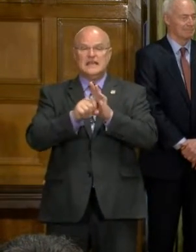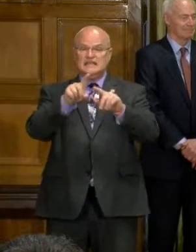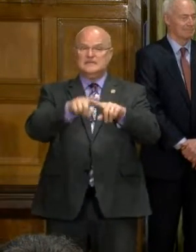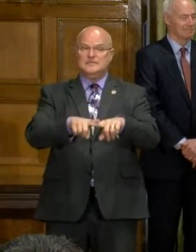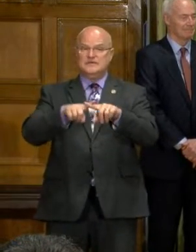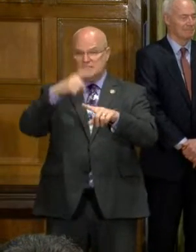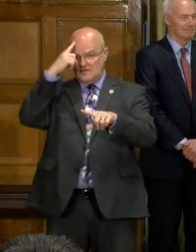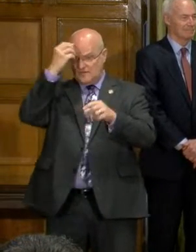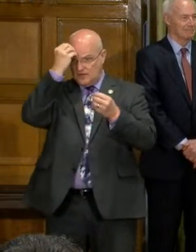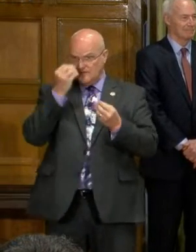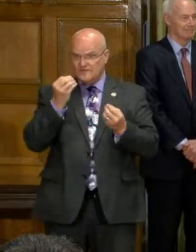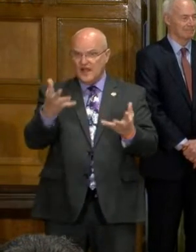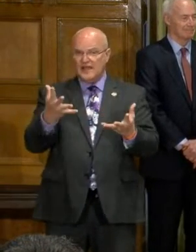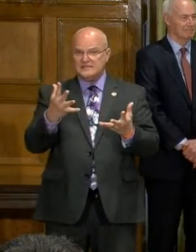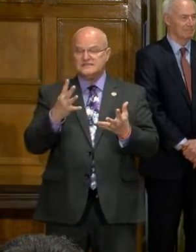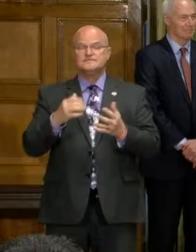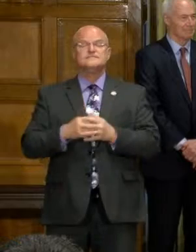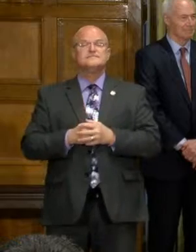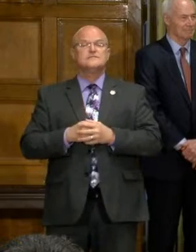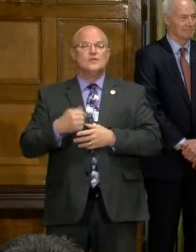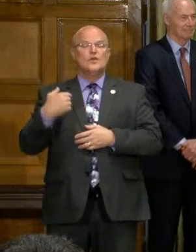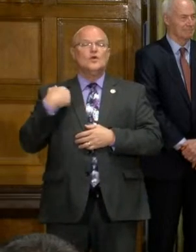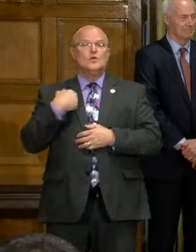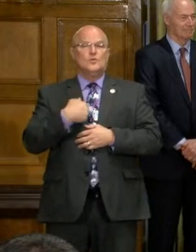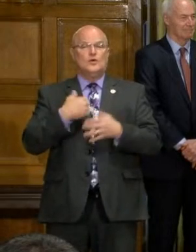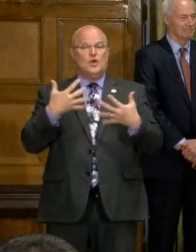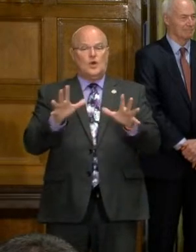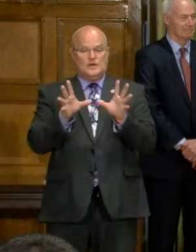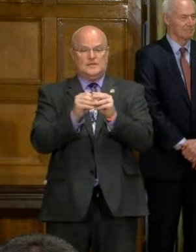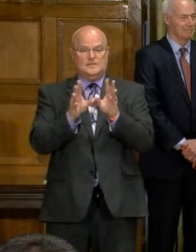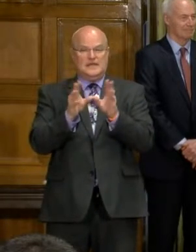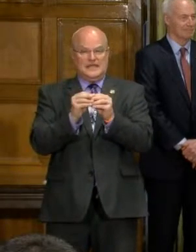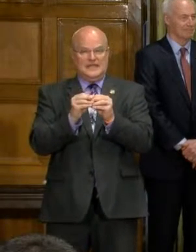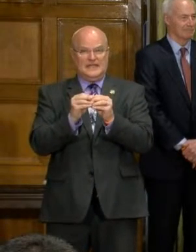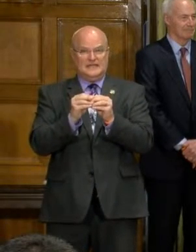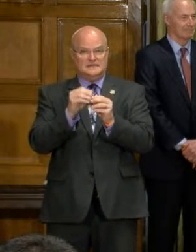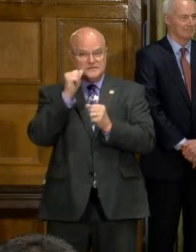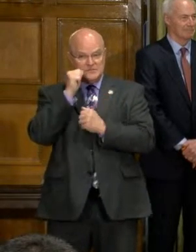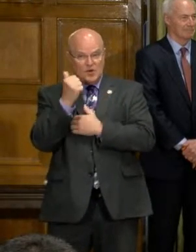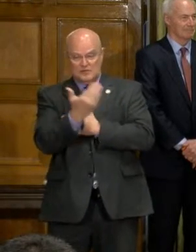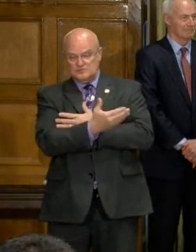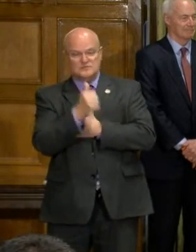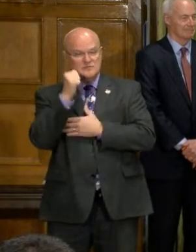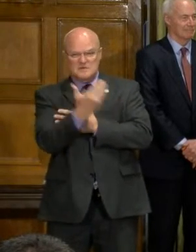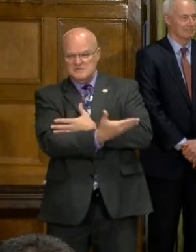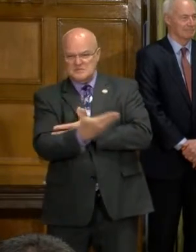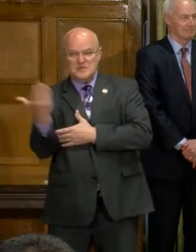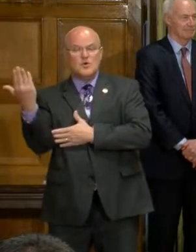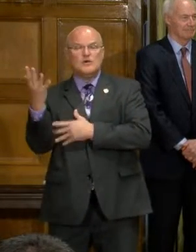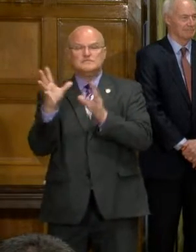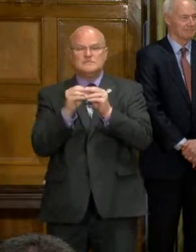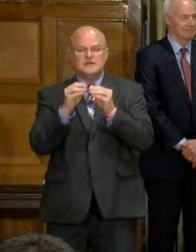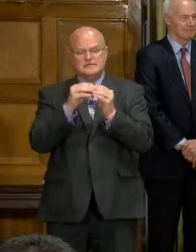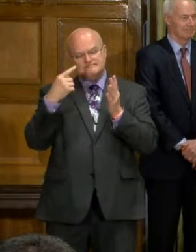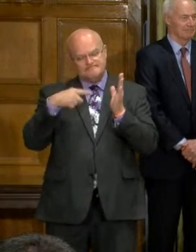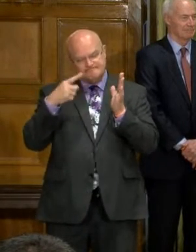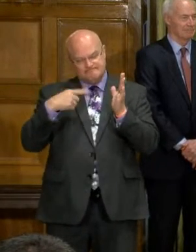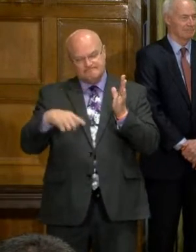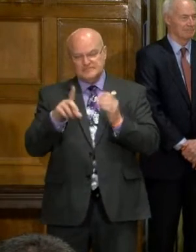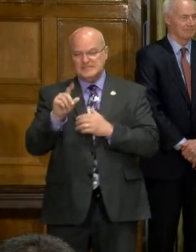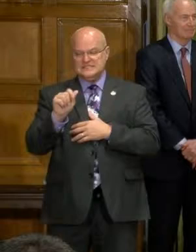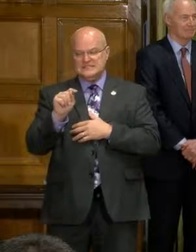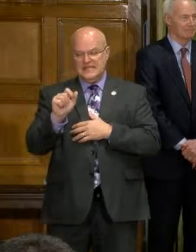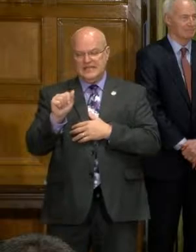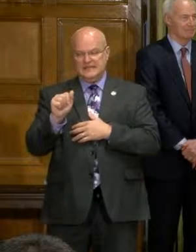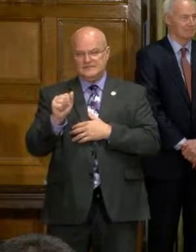advice during this time. And we're already meeting. We're meeting in the mornings, going through all the data.